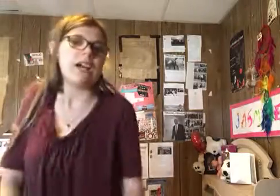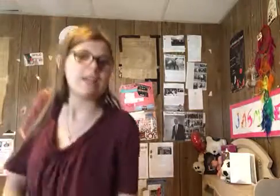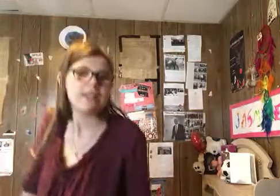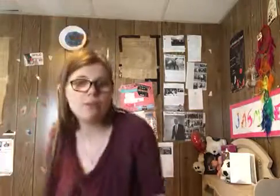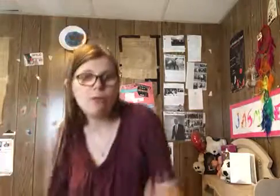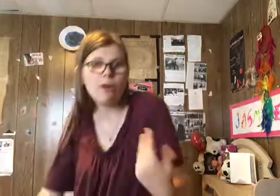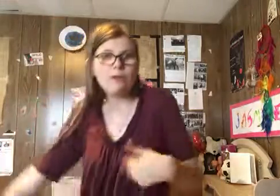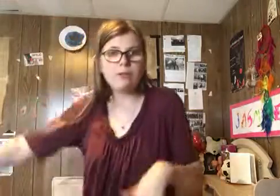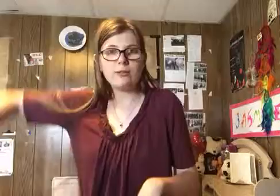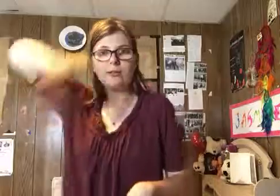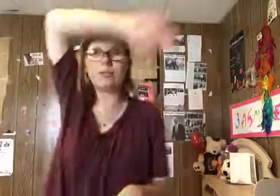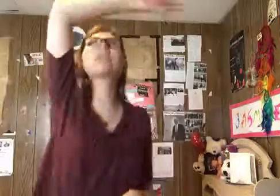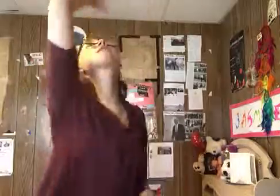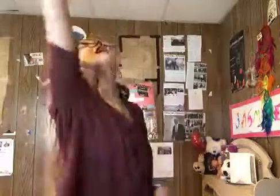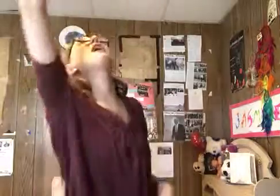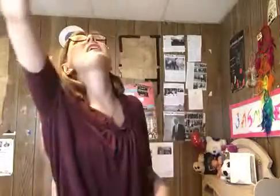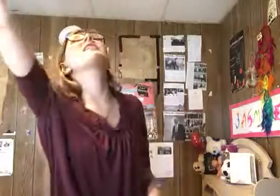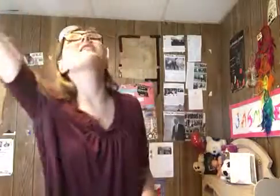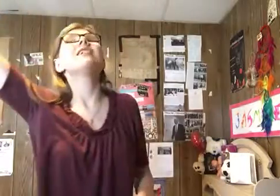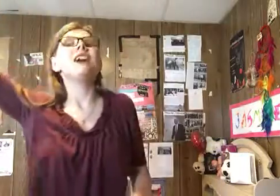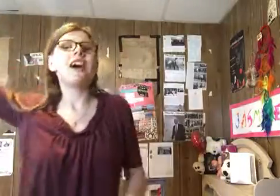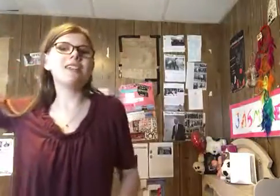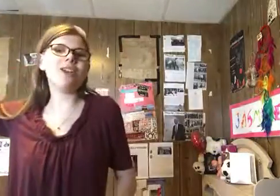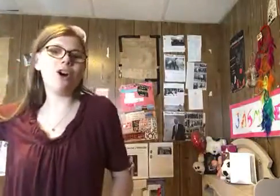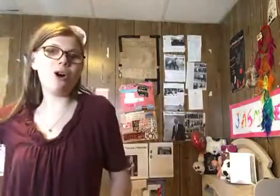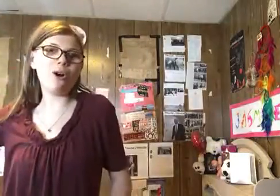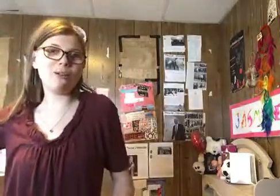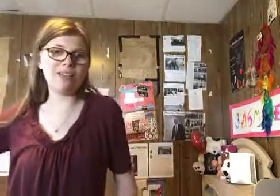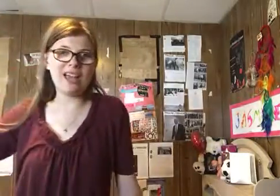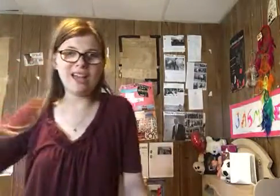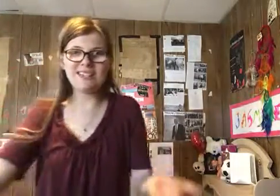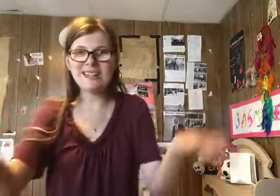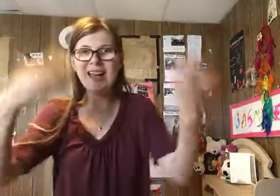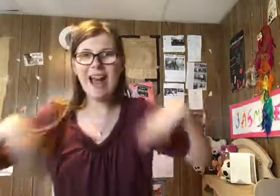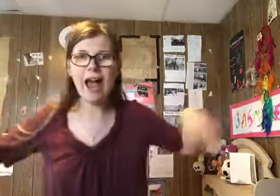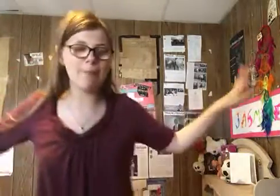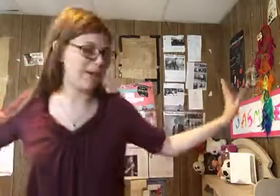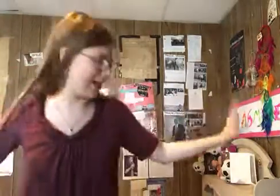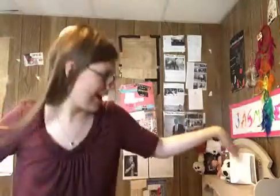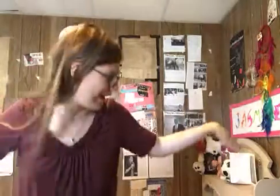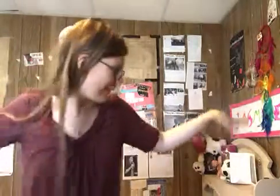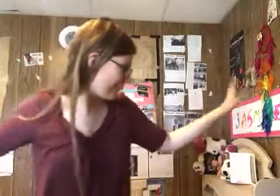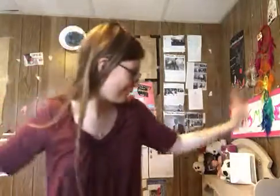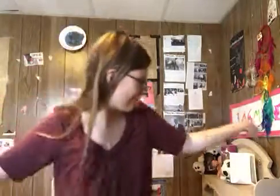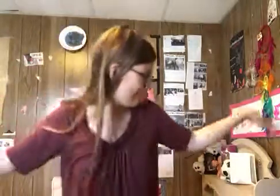I can run to sky. I know that I'm alive.